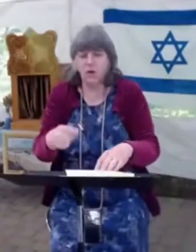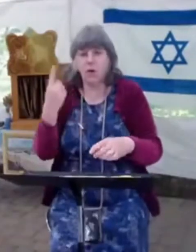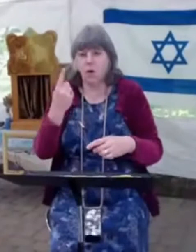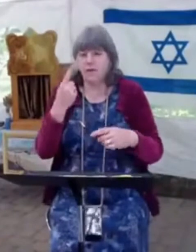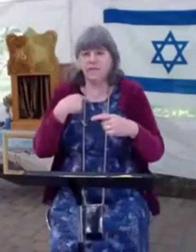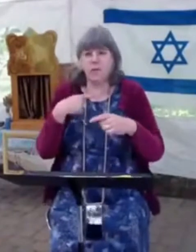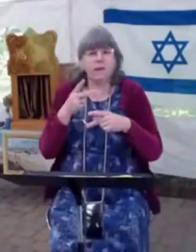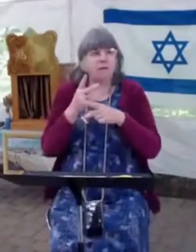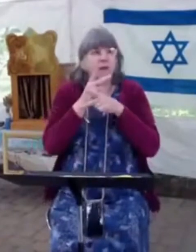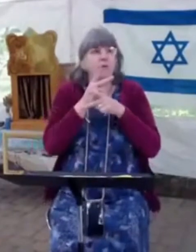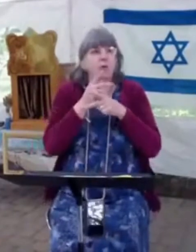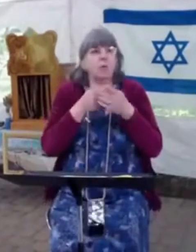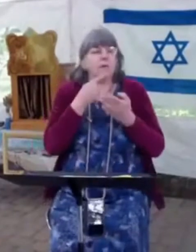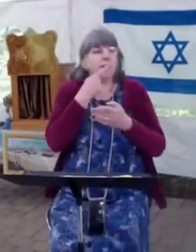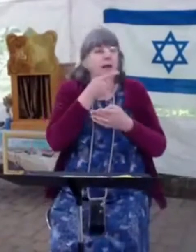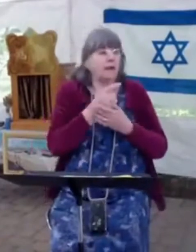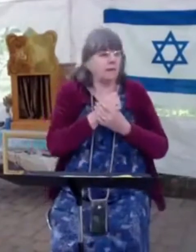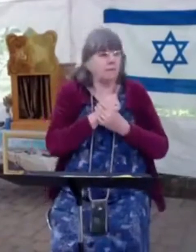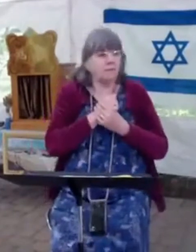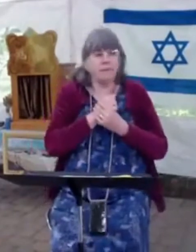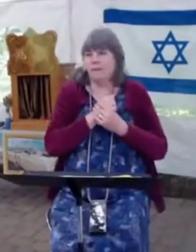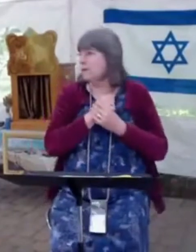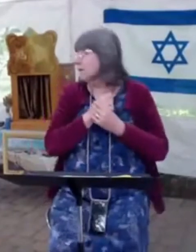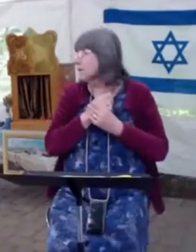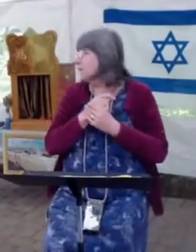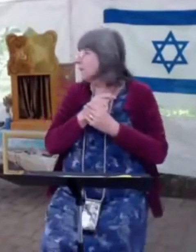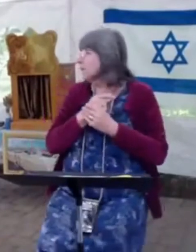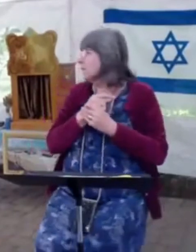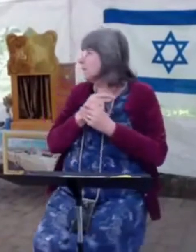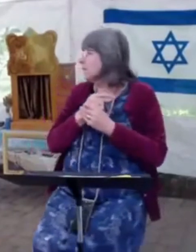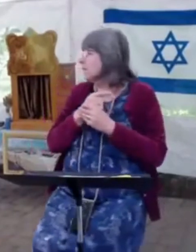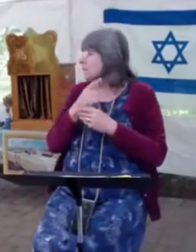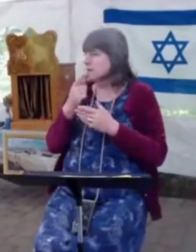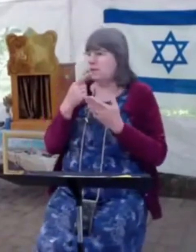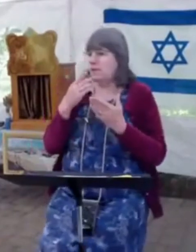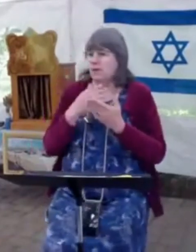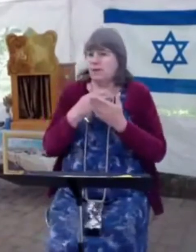You know, I'm going to the store. She's afraid when I go do my thing.